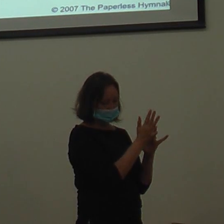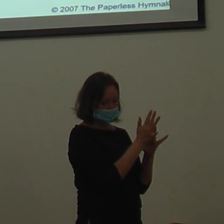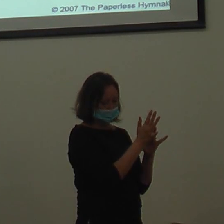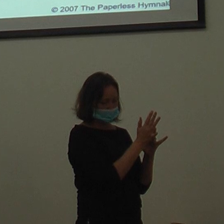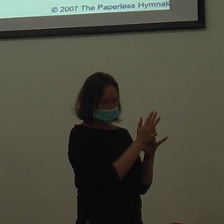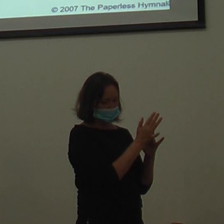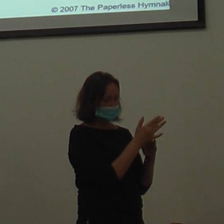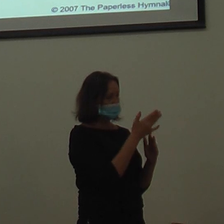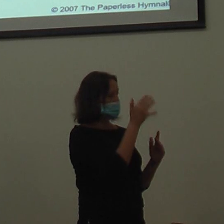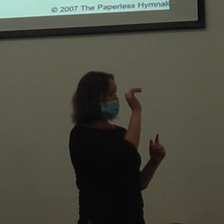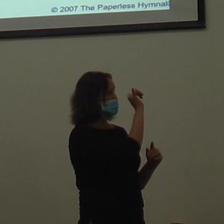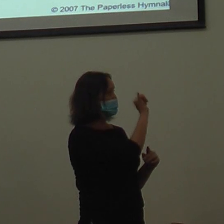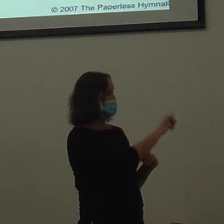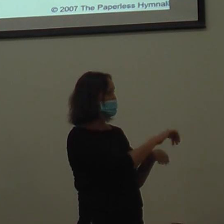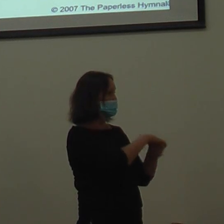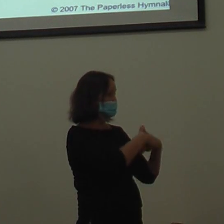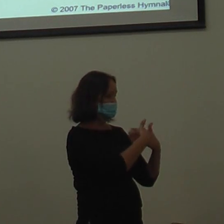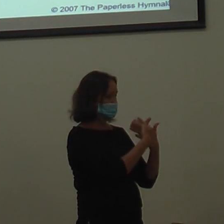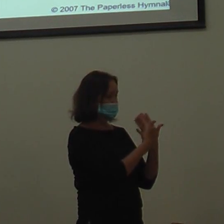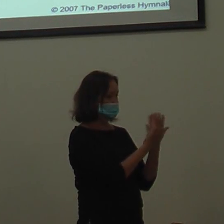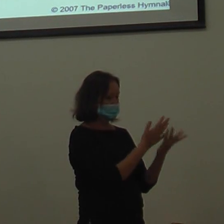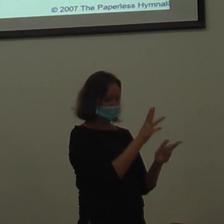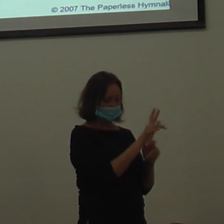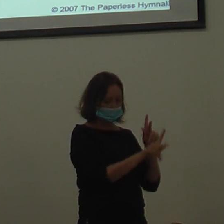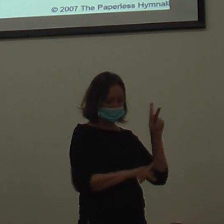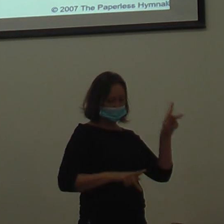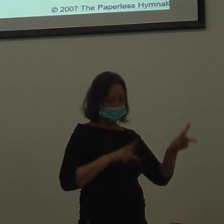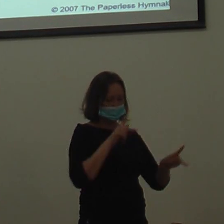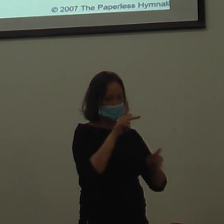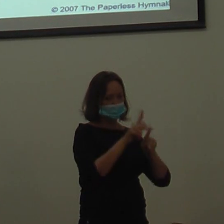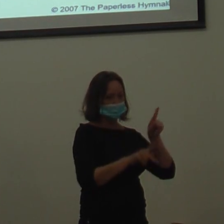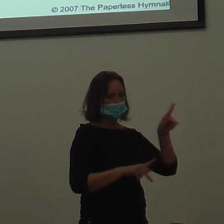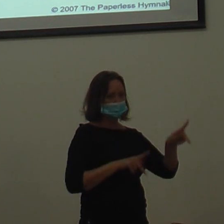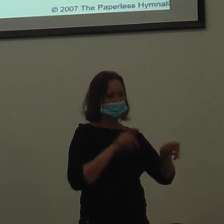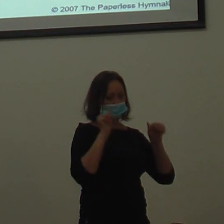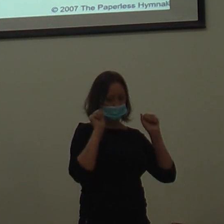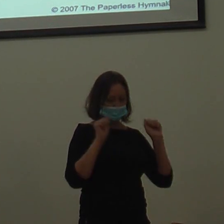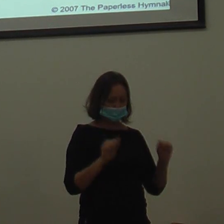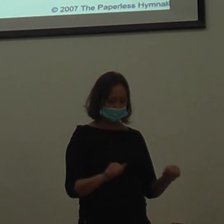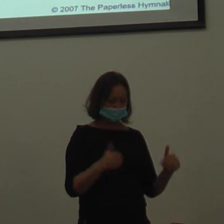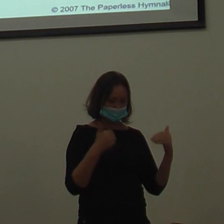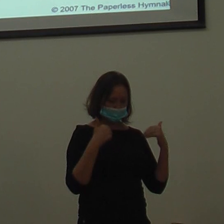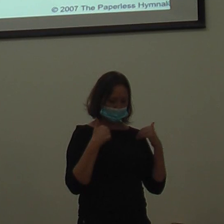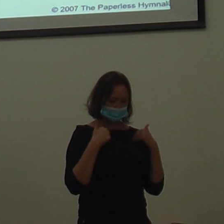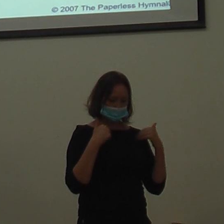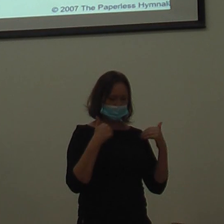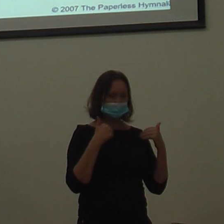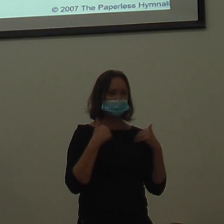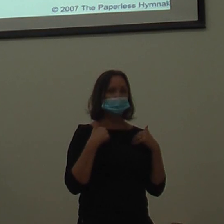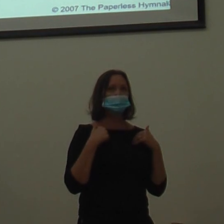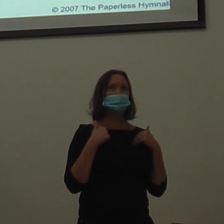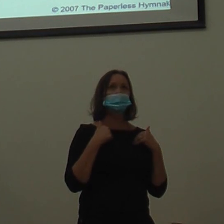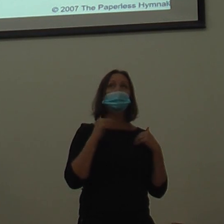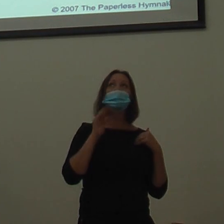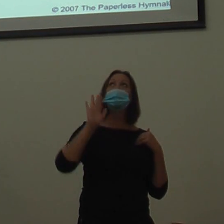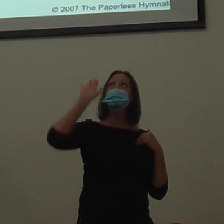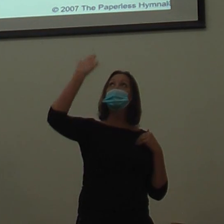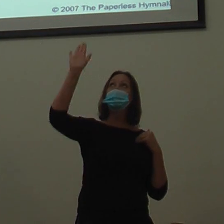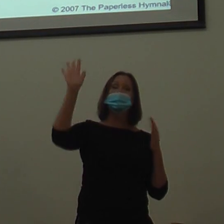chosen one, bring many sons to